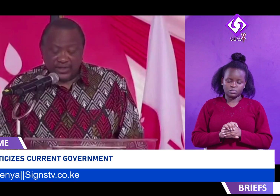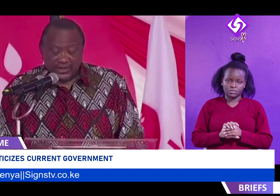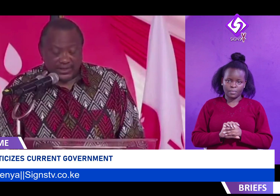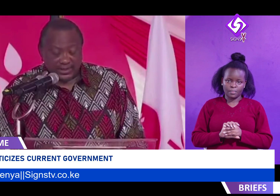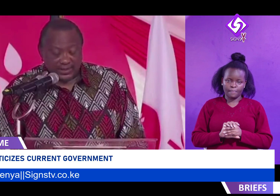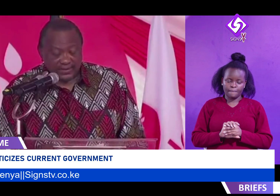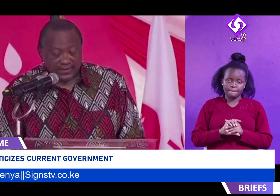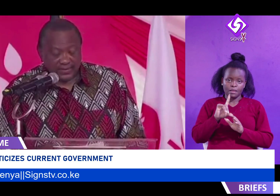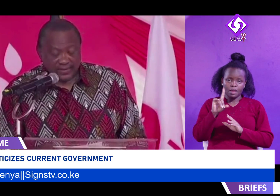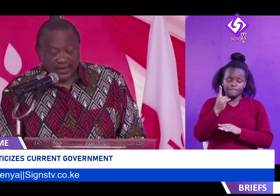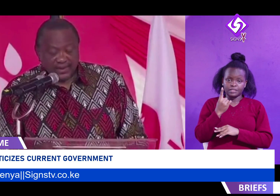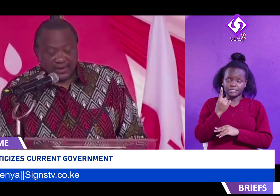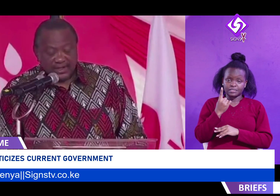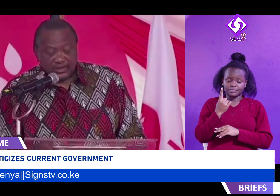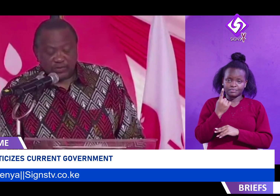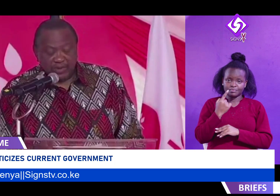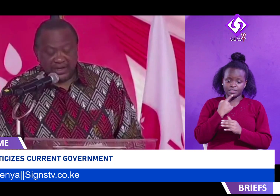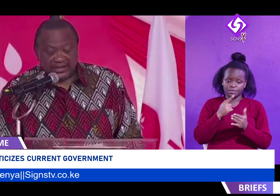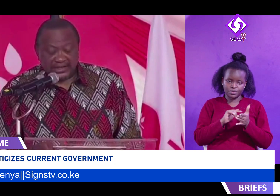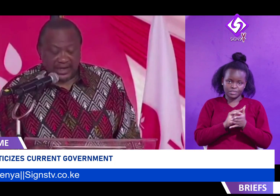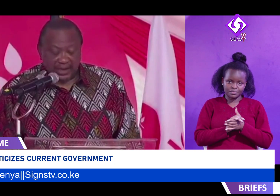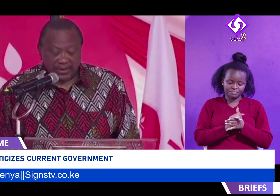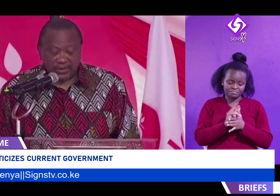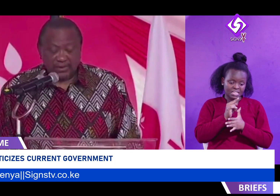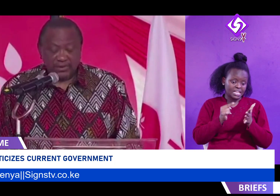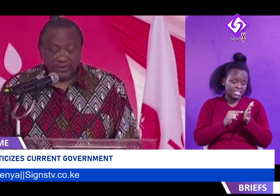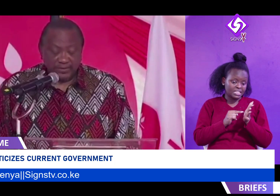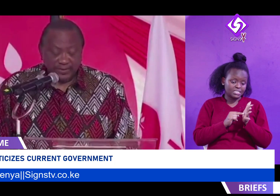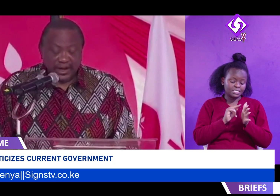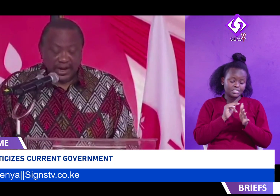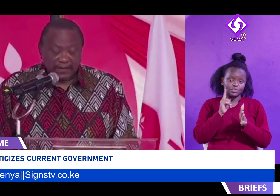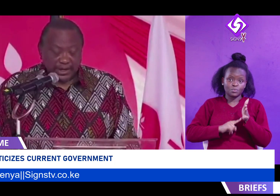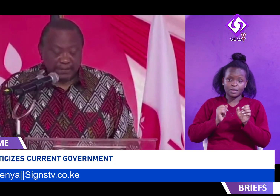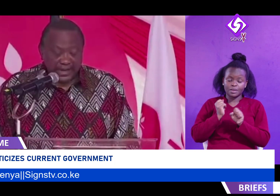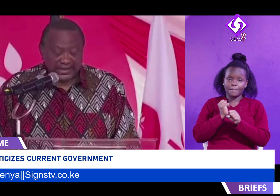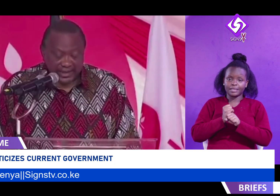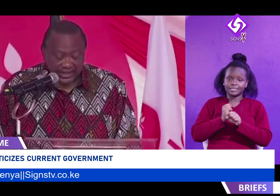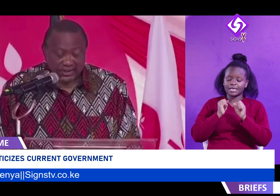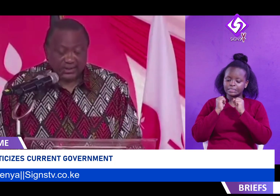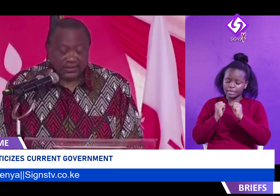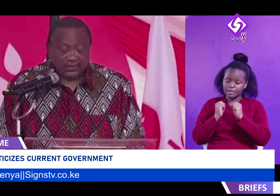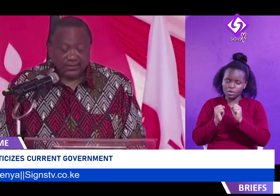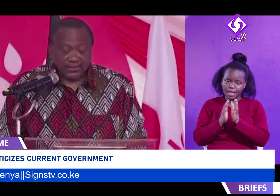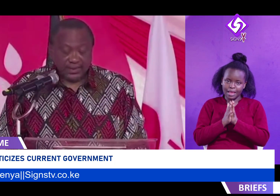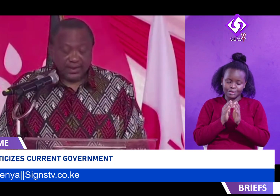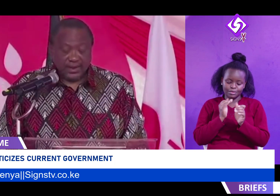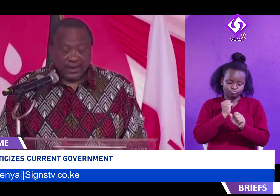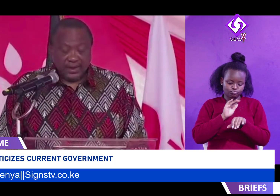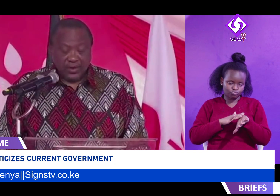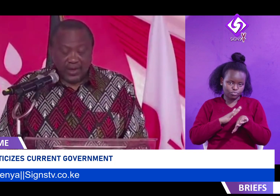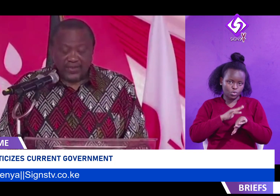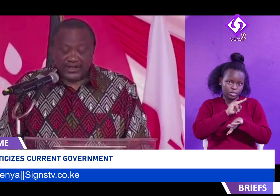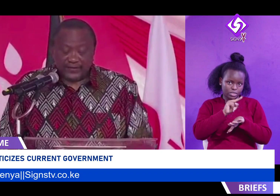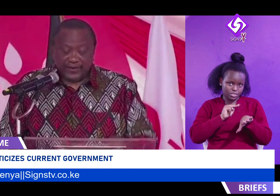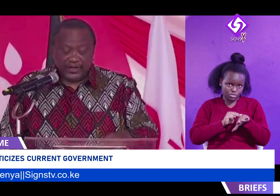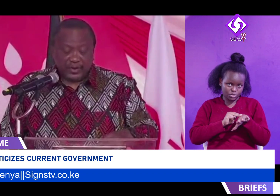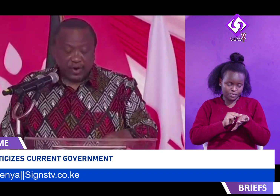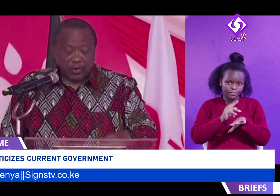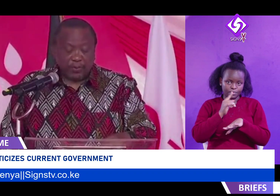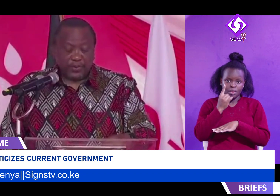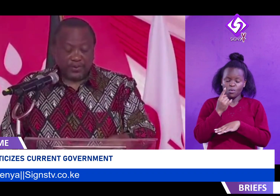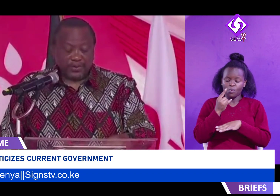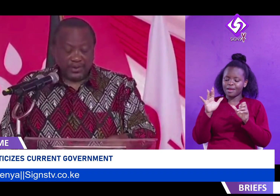Of all this is what makes a stable and pragmatic nation, one that is